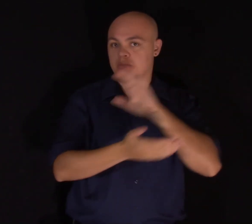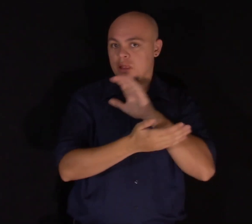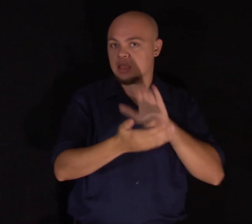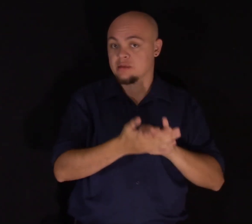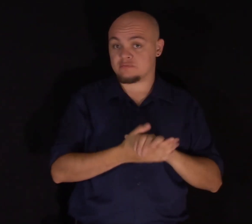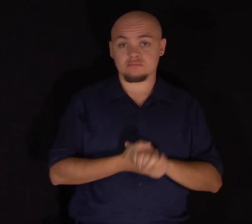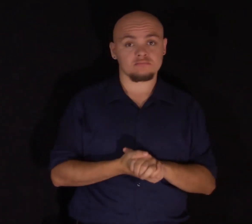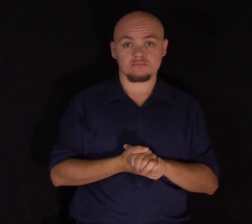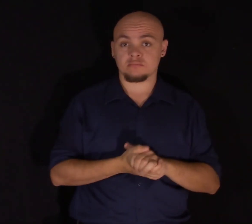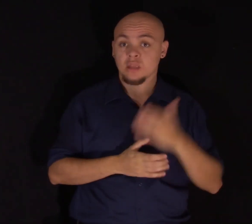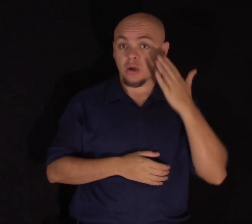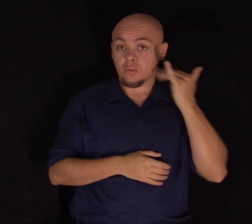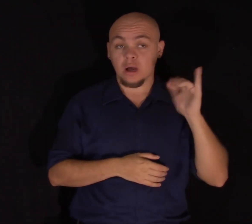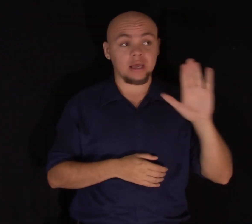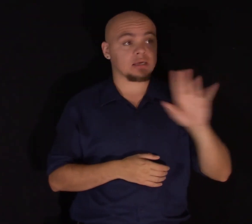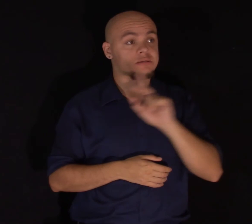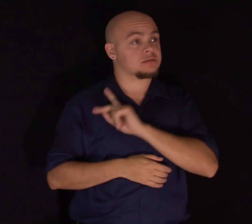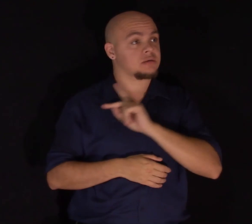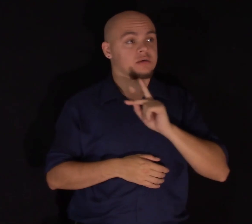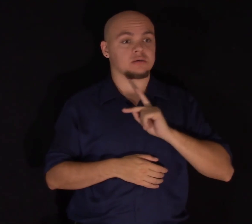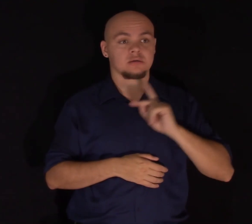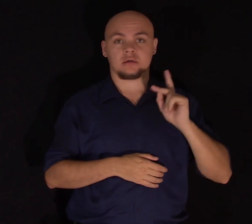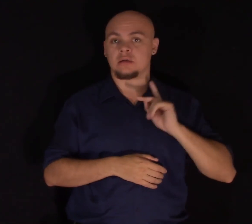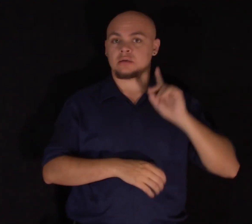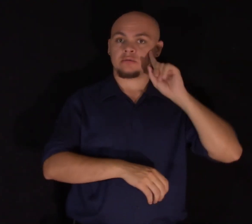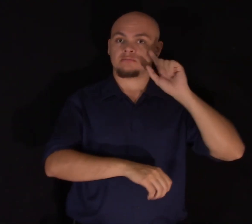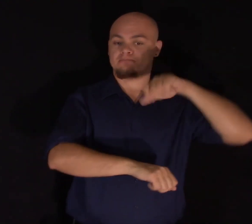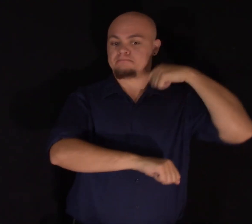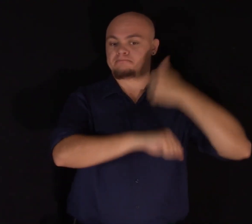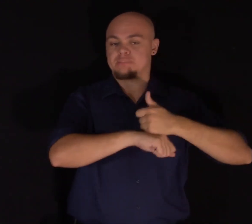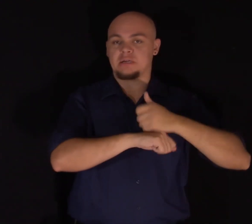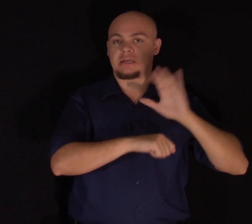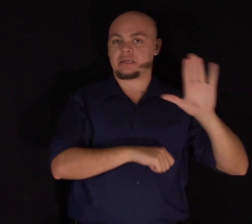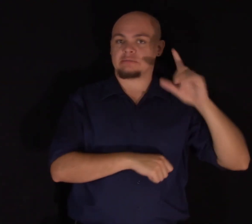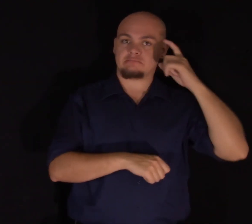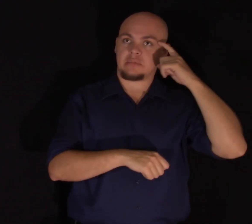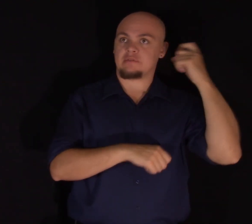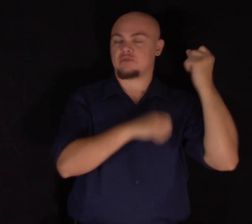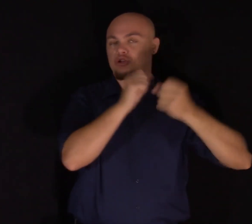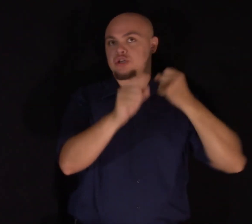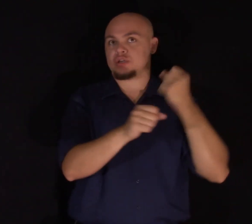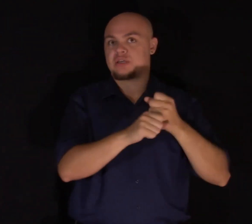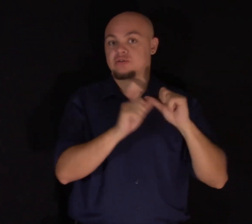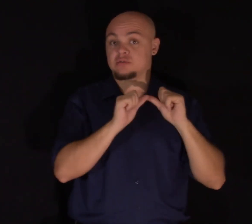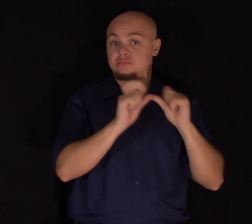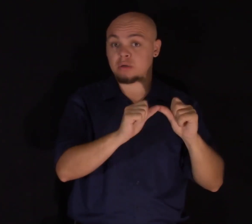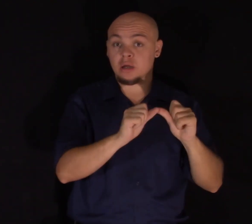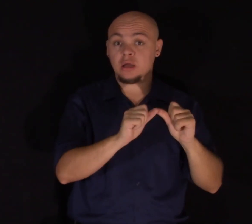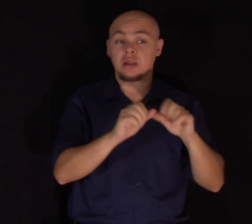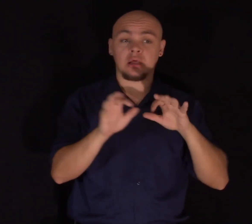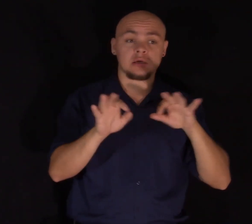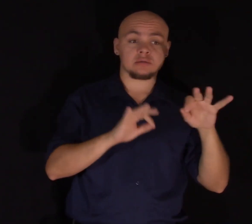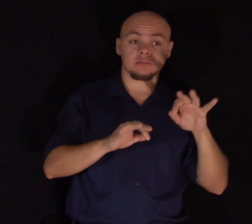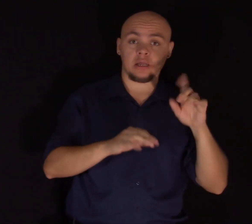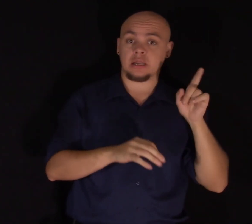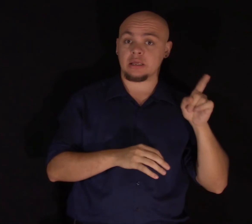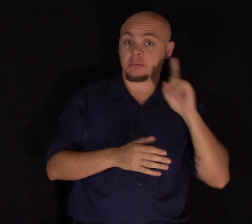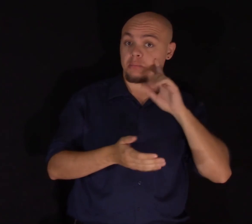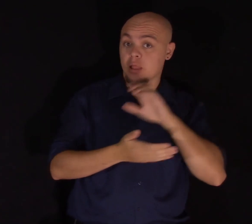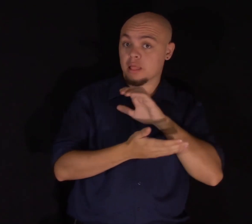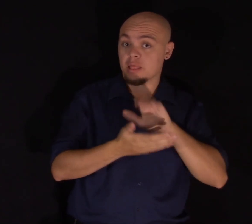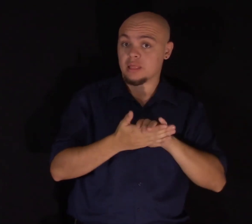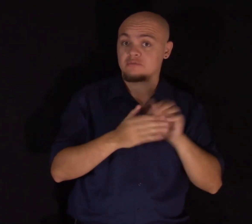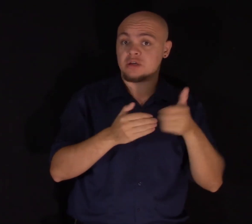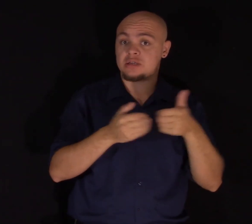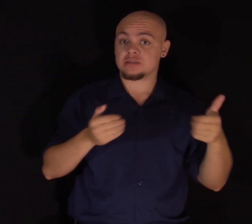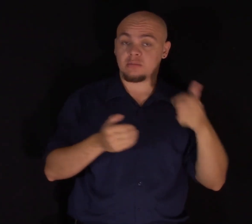Klan, because his views on the Klan had been cemented in his mind for years. Then he goes on to say how he believes in